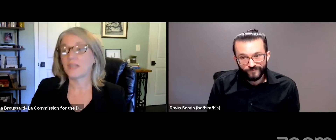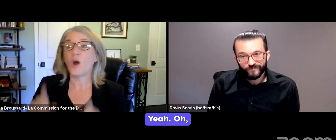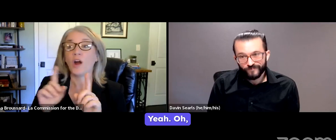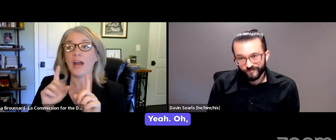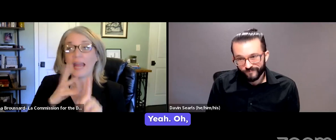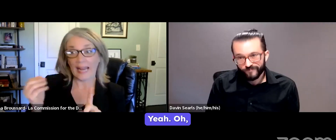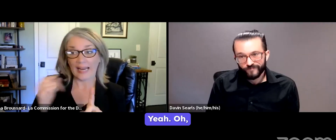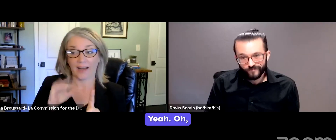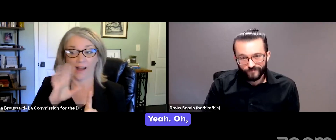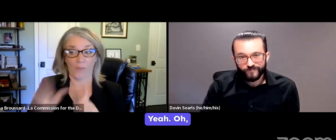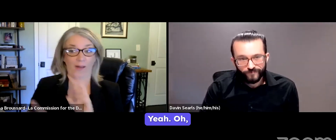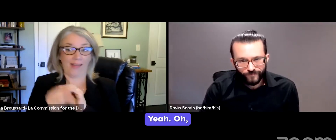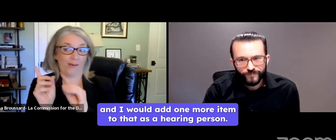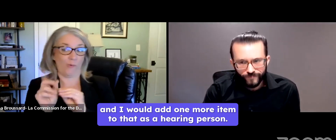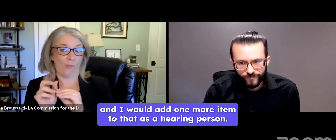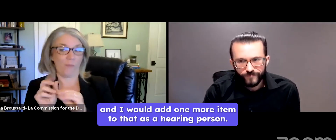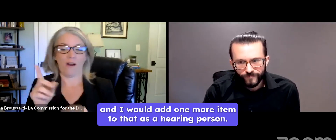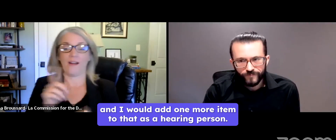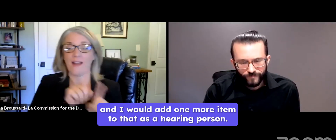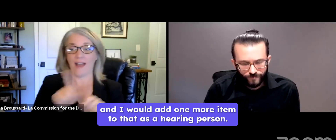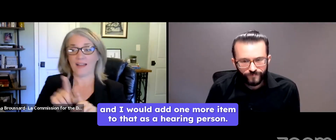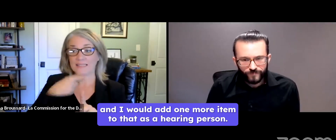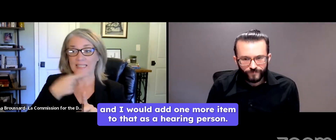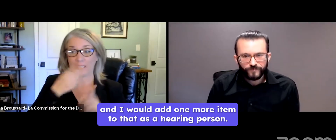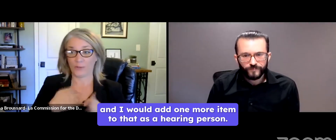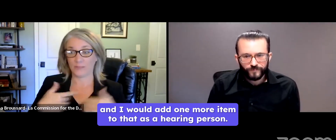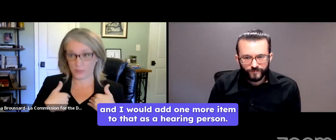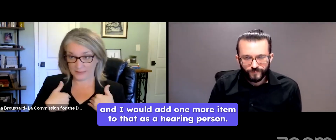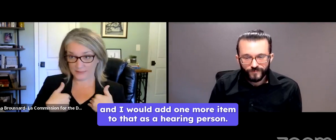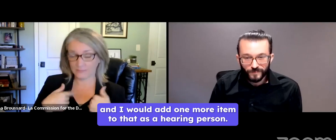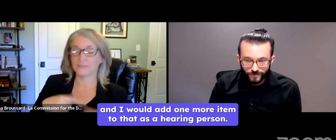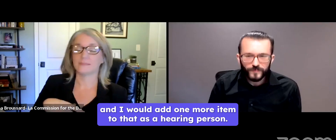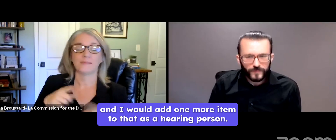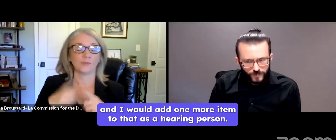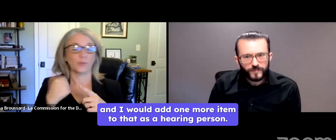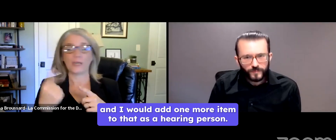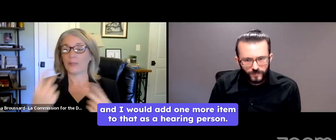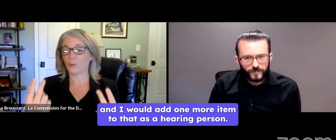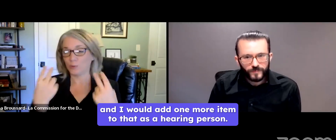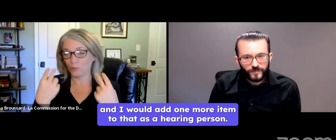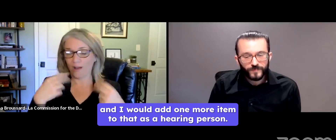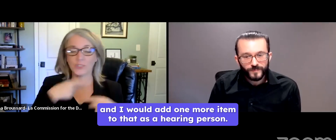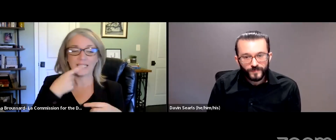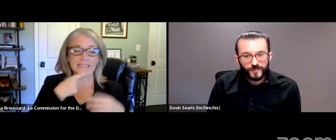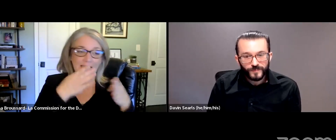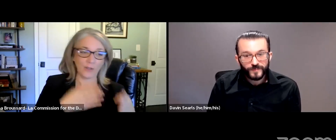Yeah. Oh, and I would add one more item to that. As a hearing person, so